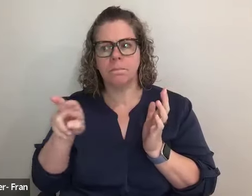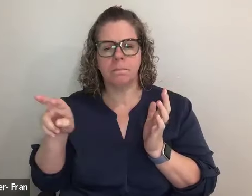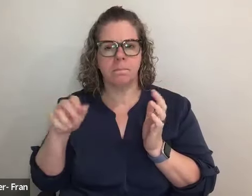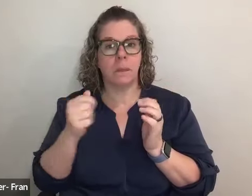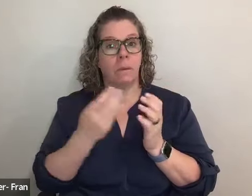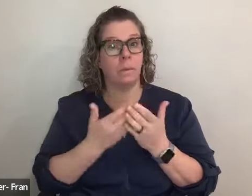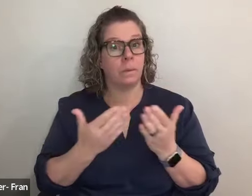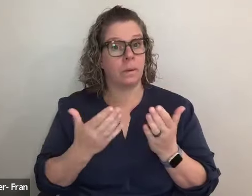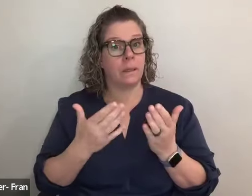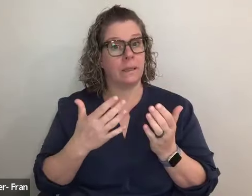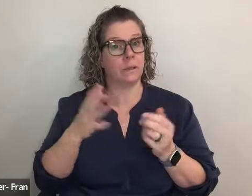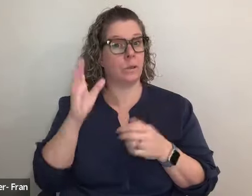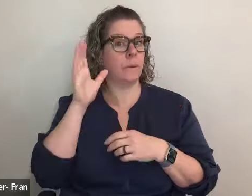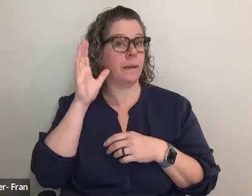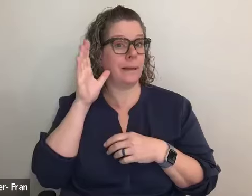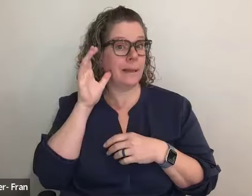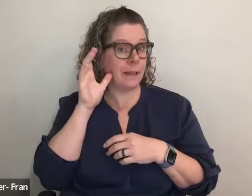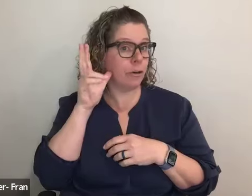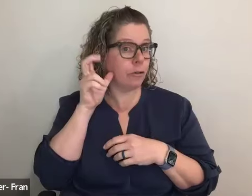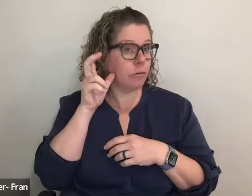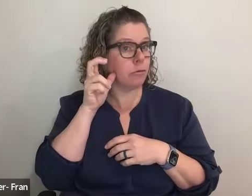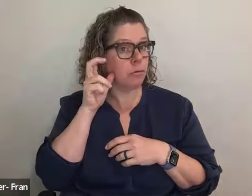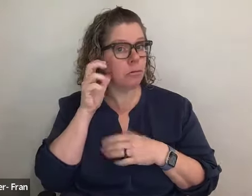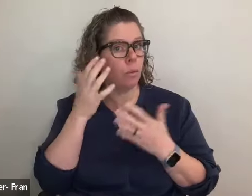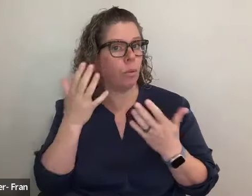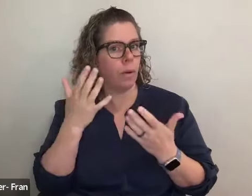a couple things that you can hear,